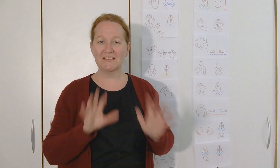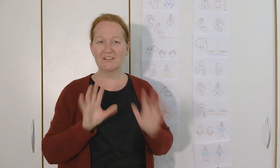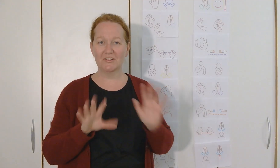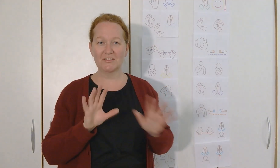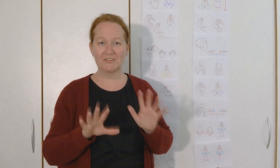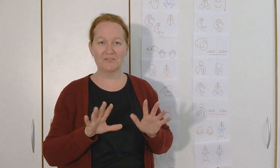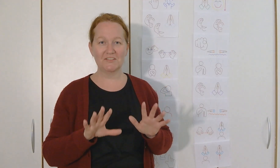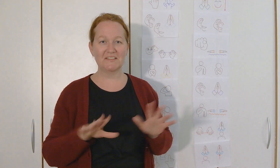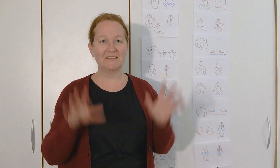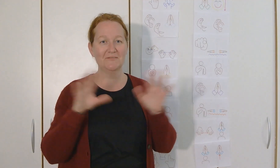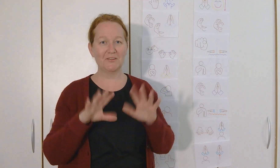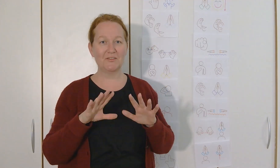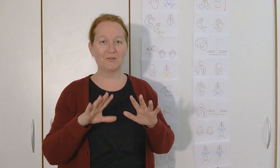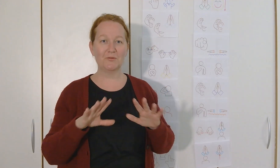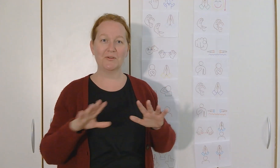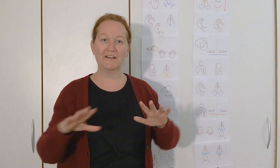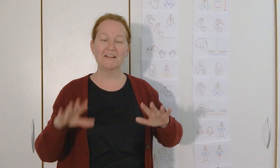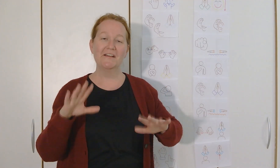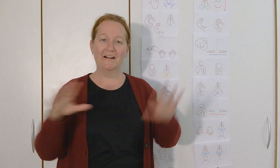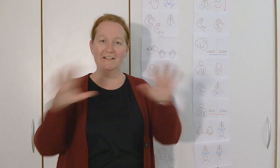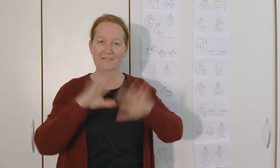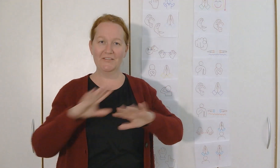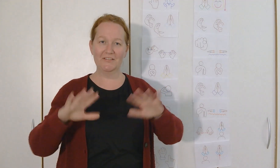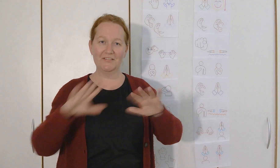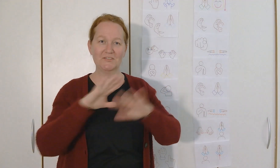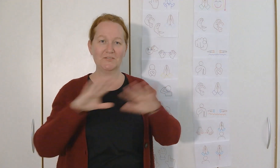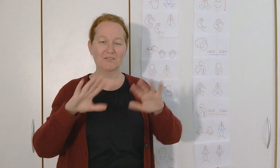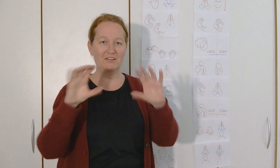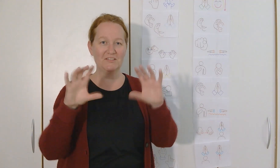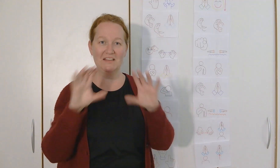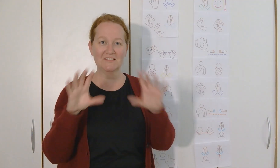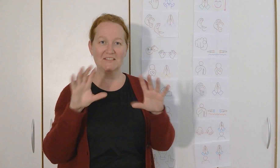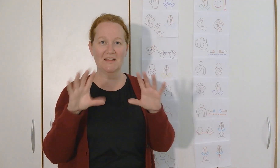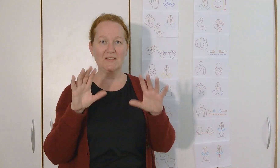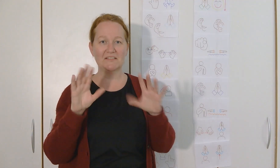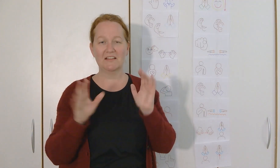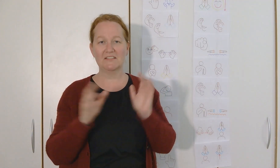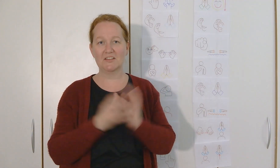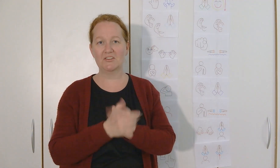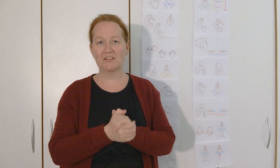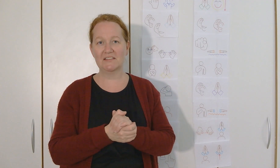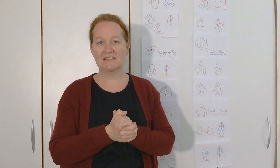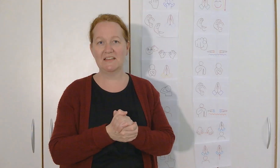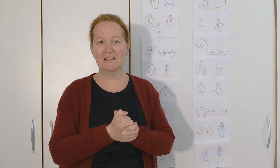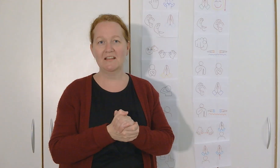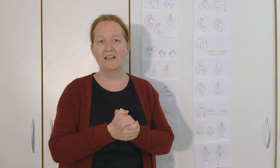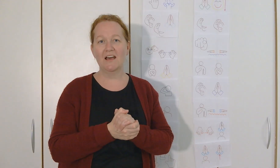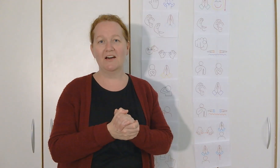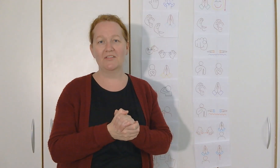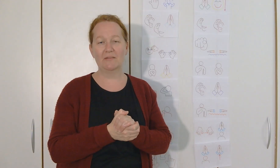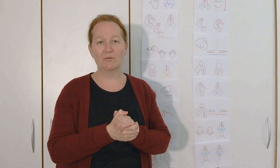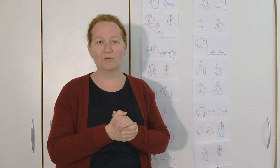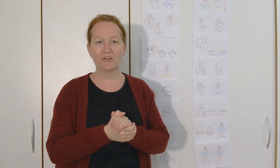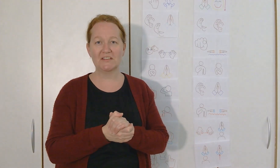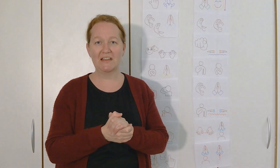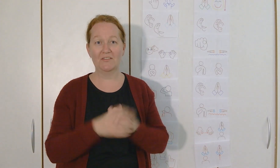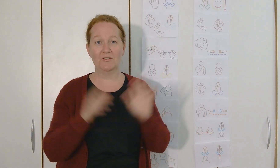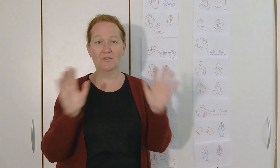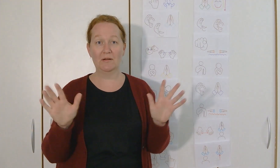along the 2 verses, and then for the third one, I'll have the 2 videos next side by side so that you can see how they would work together if you're able to